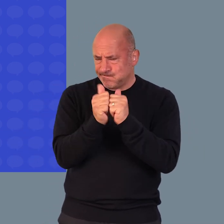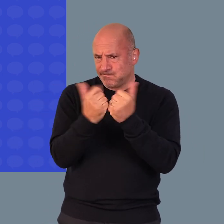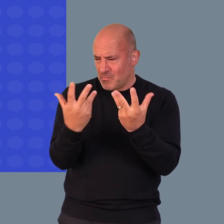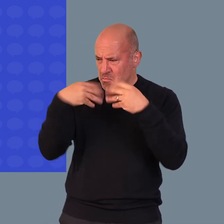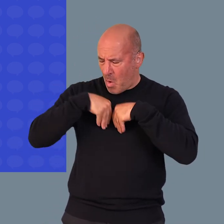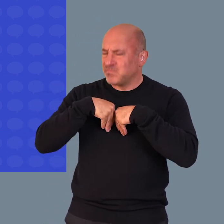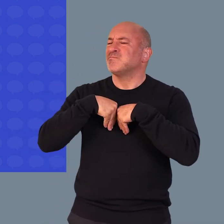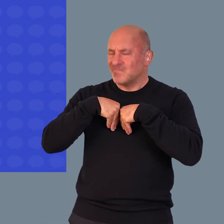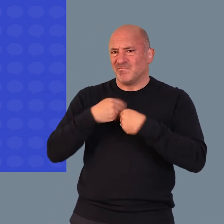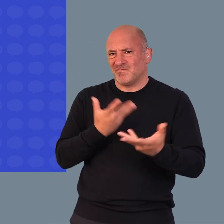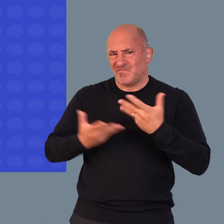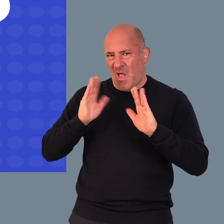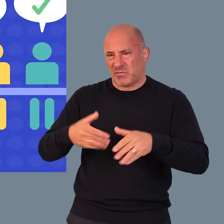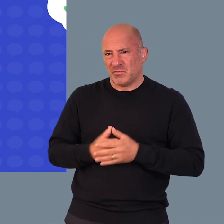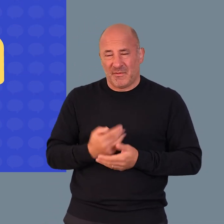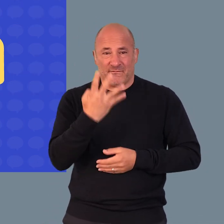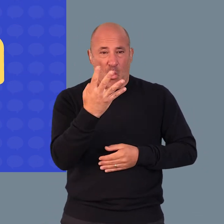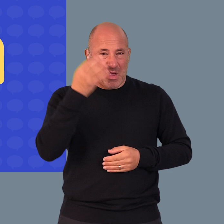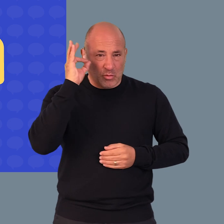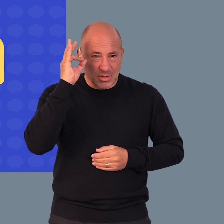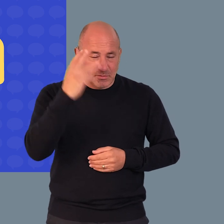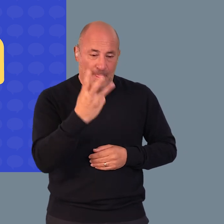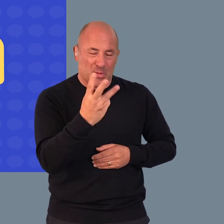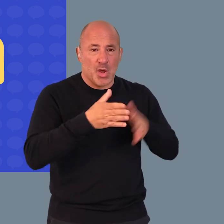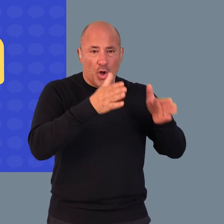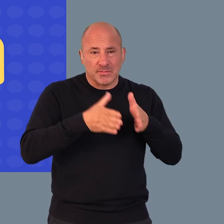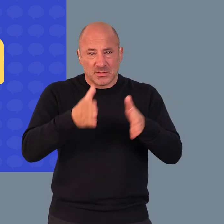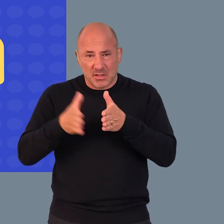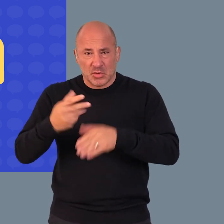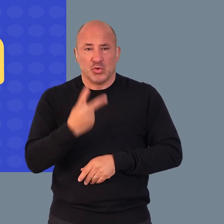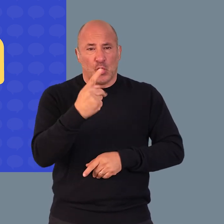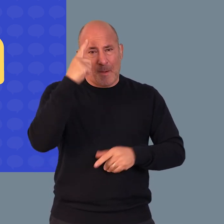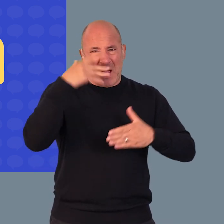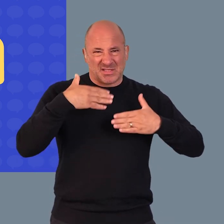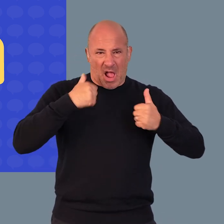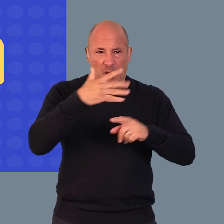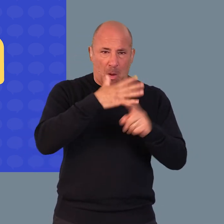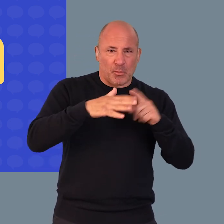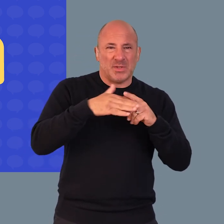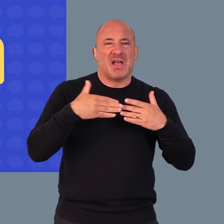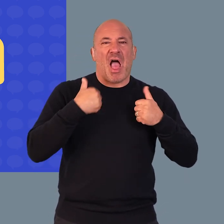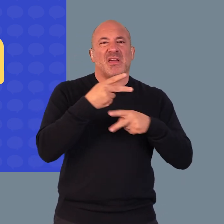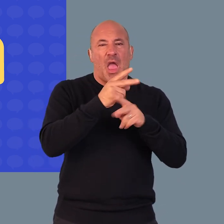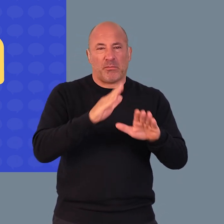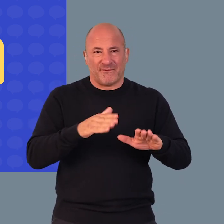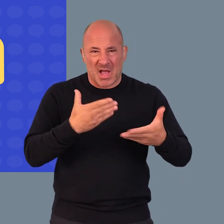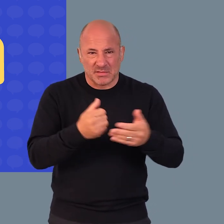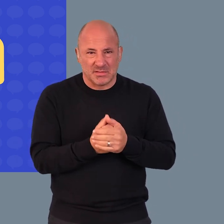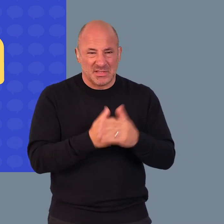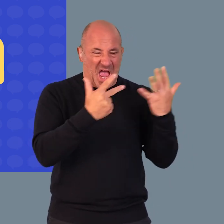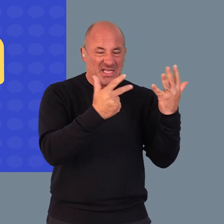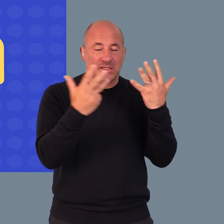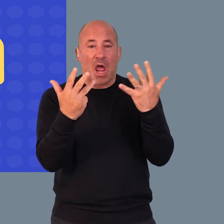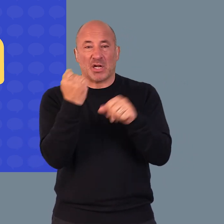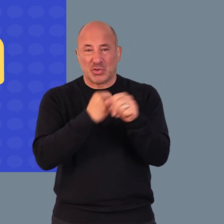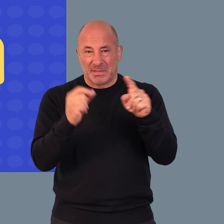board met and agreed to act on what we'd heard. 4 councils, 3 hospitals, 2 mental health and community